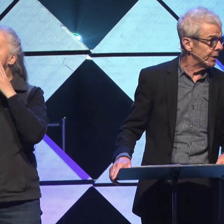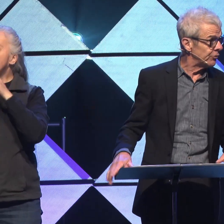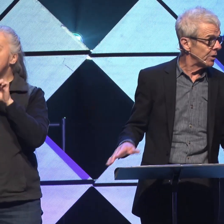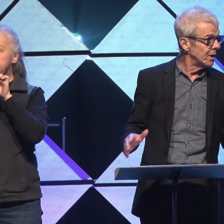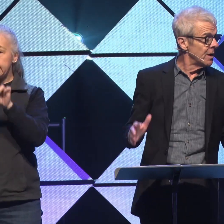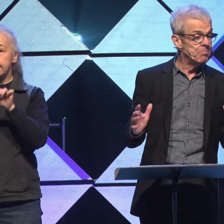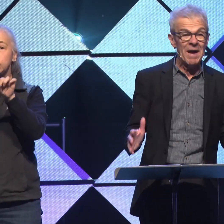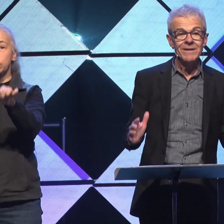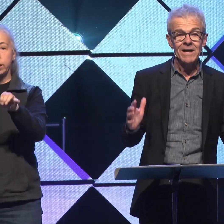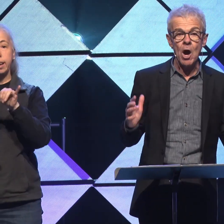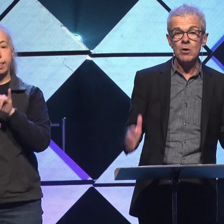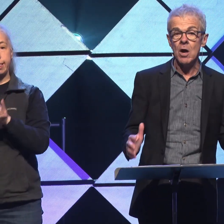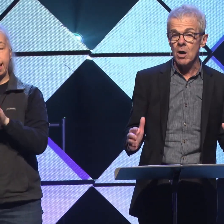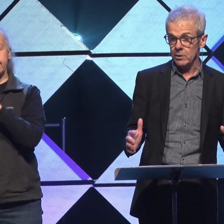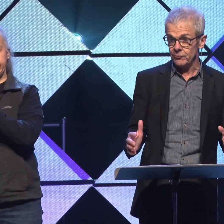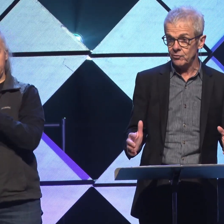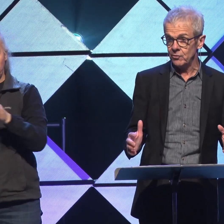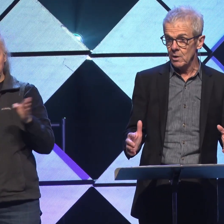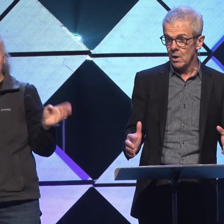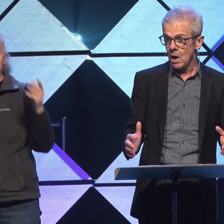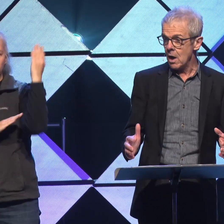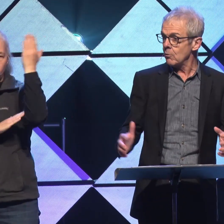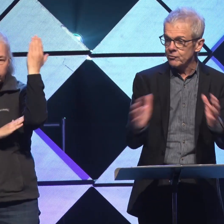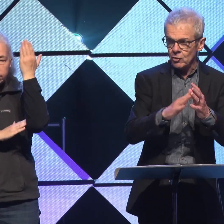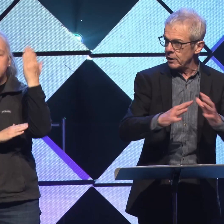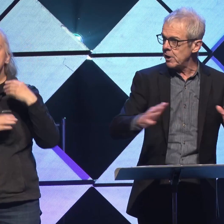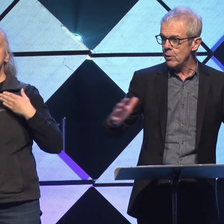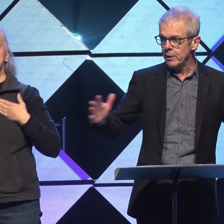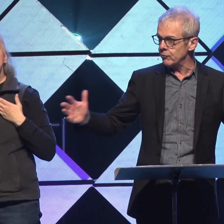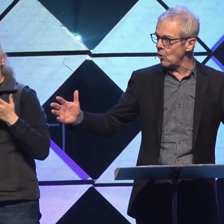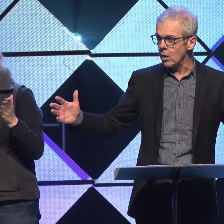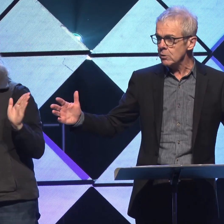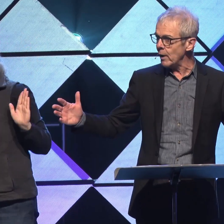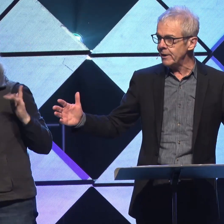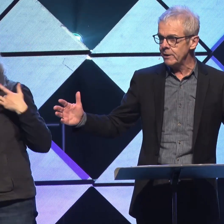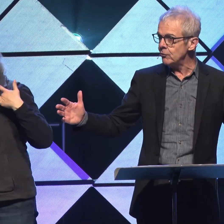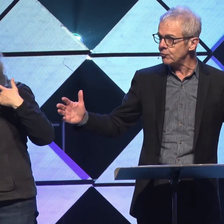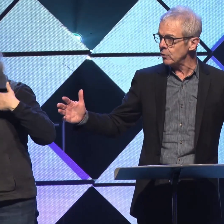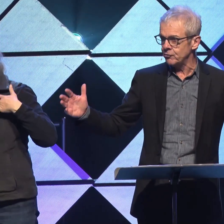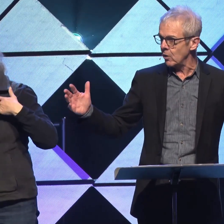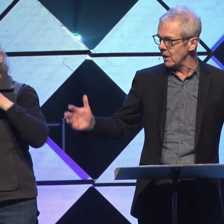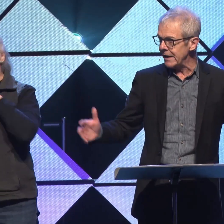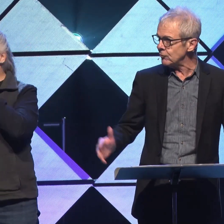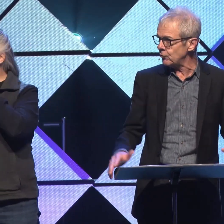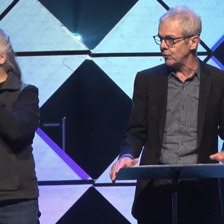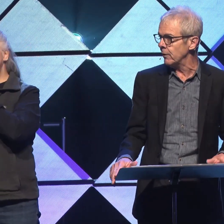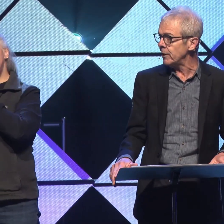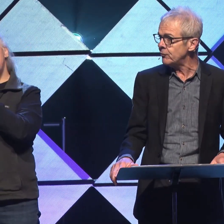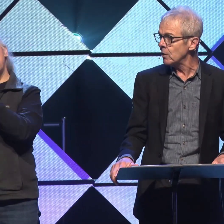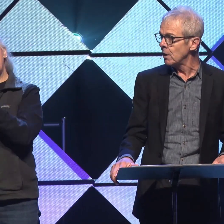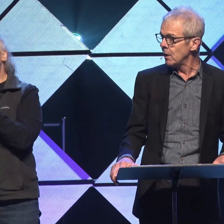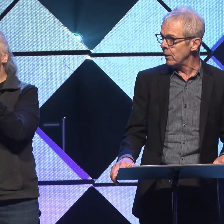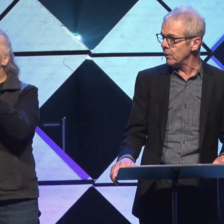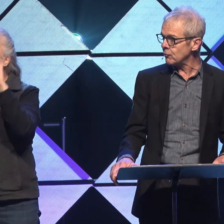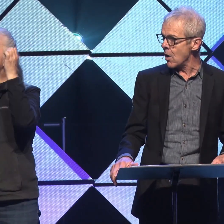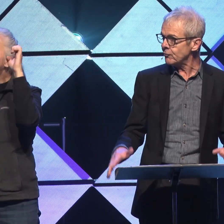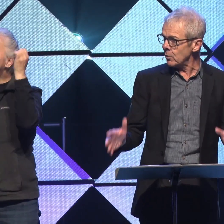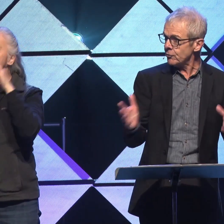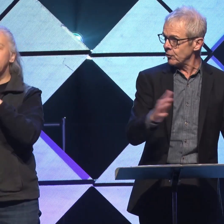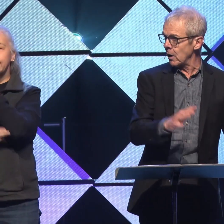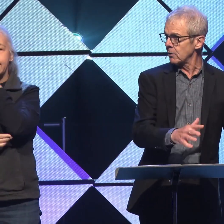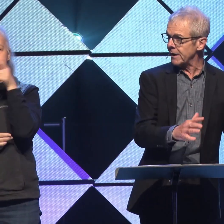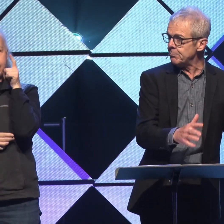that series, Bending Our Hearts. It's going to carry us all the way to Easter. It's our Lenten series here